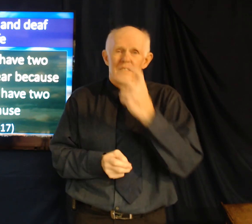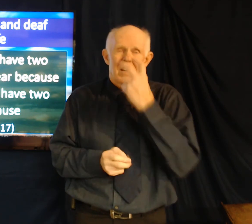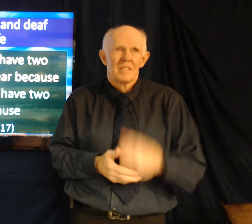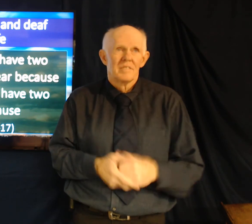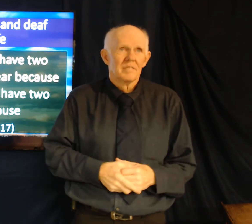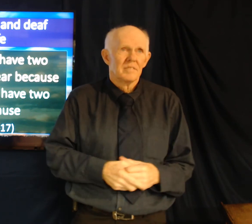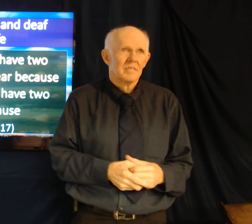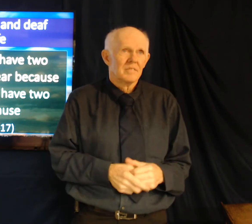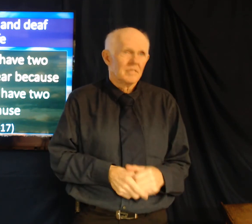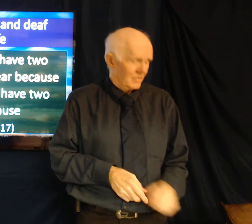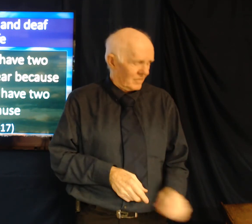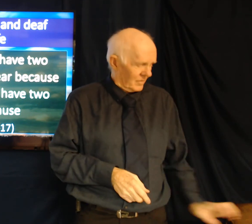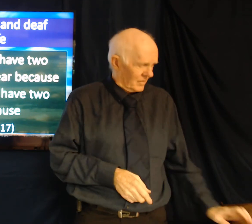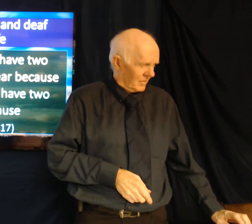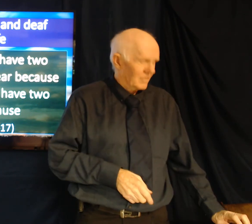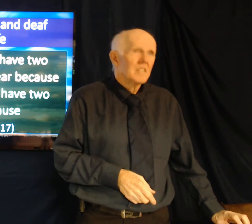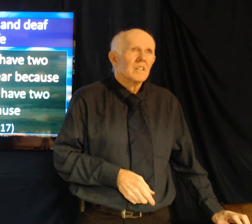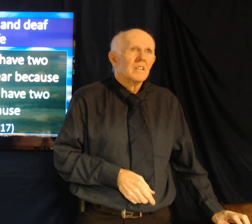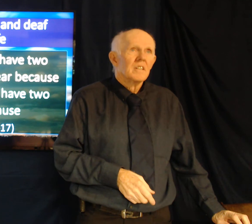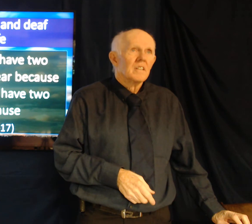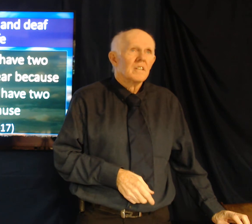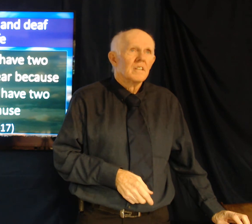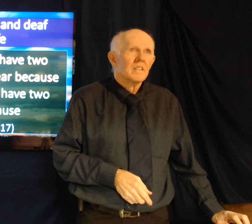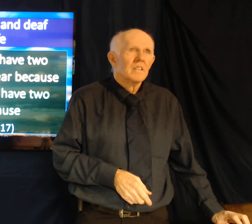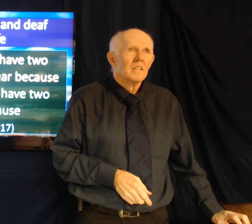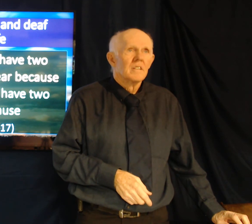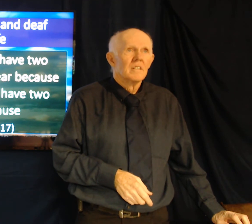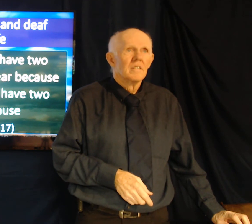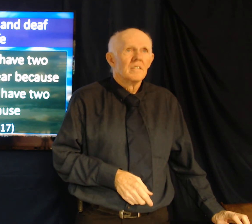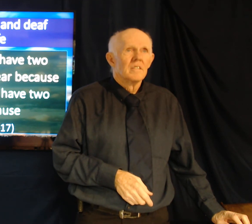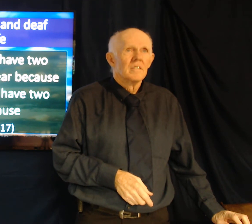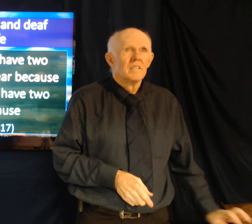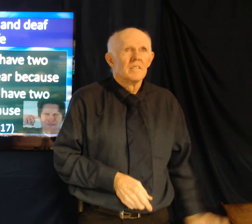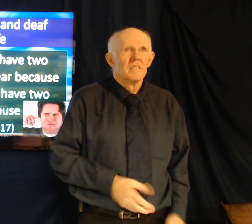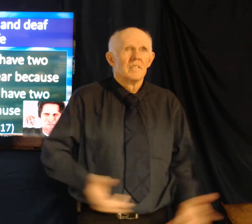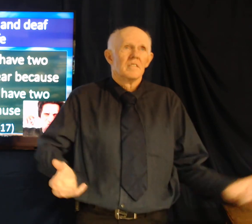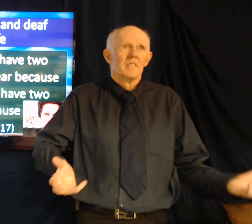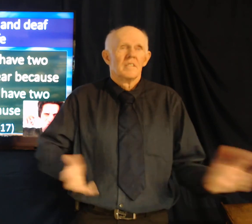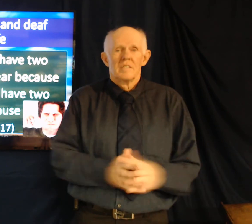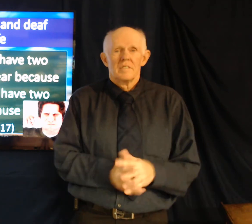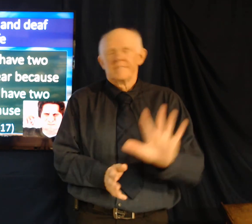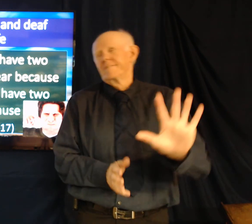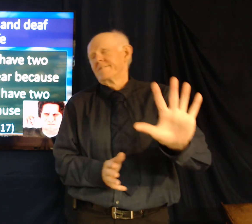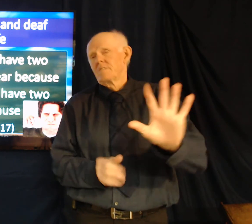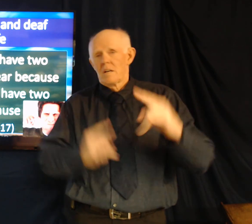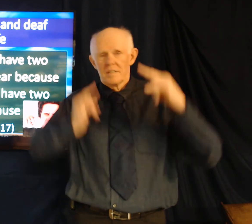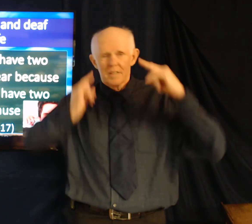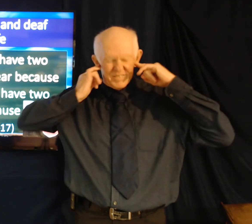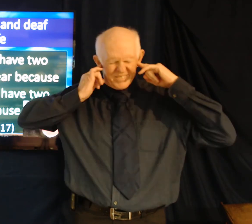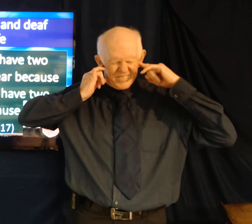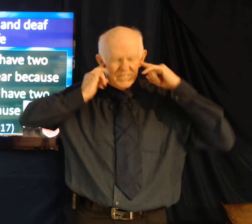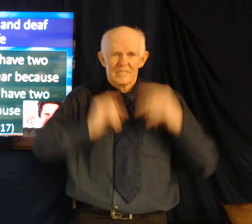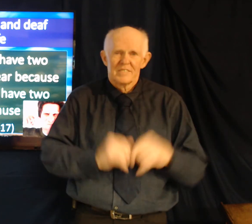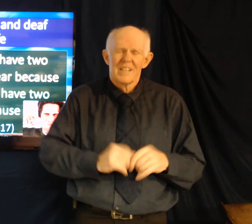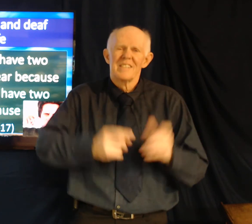They were deaf and blind. So and And you know. Yes. It's mad. closing your